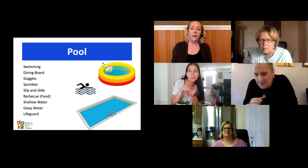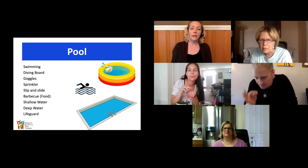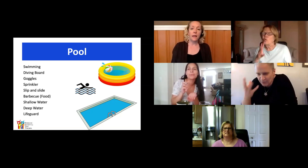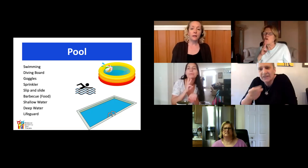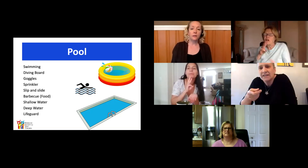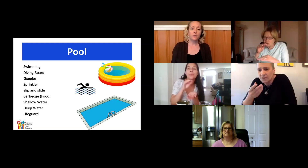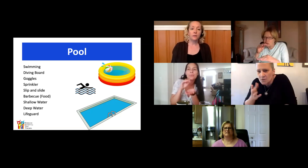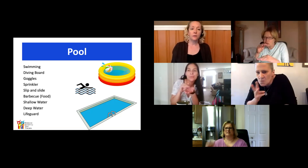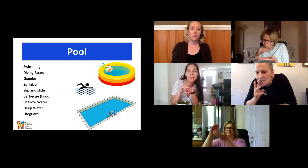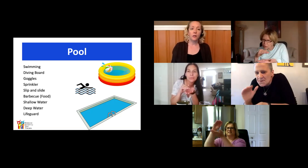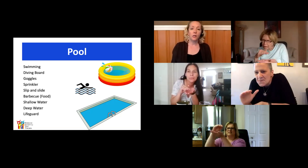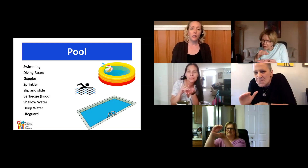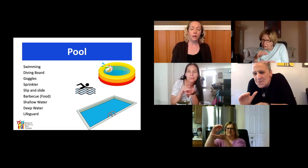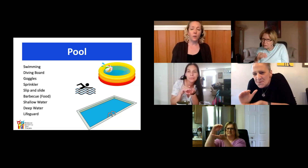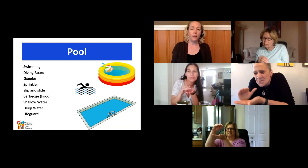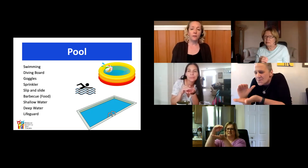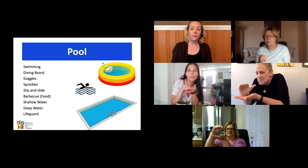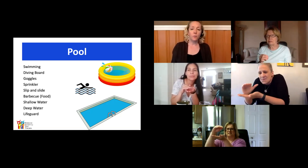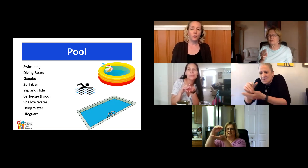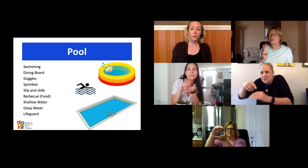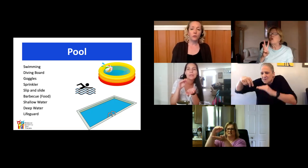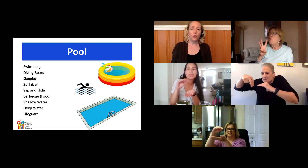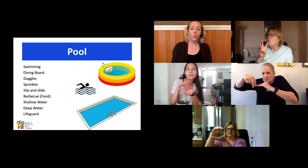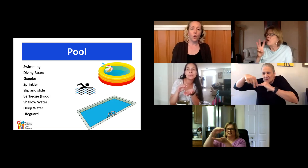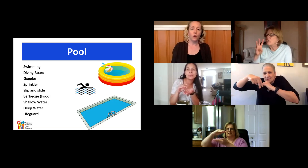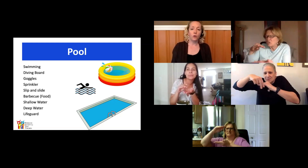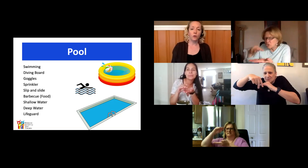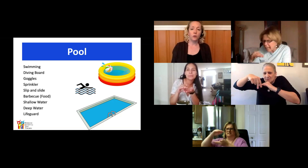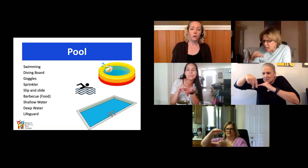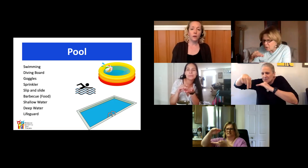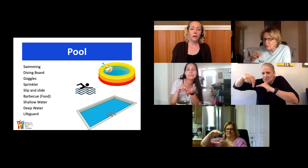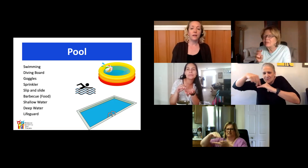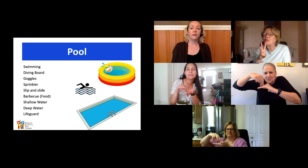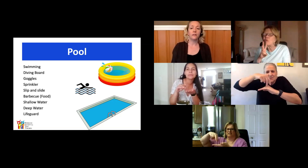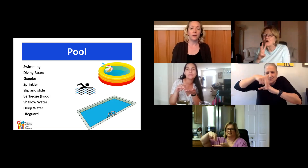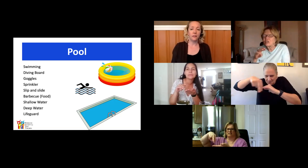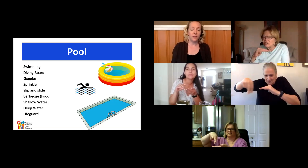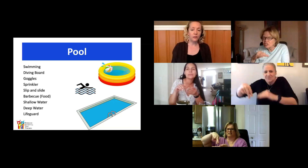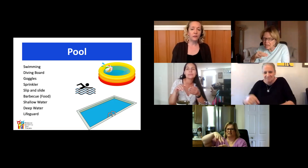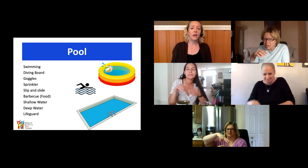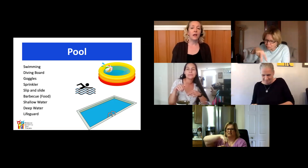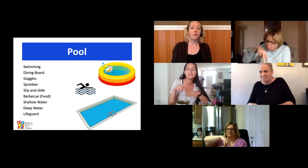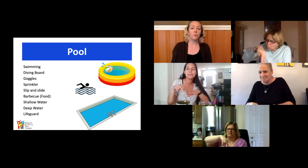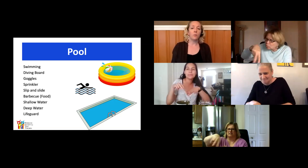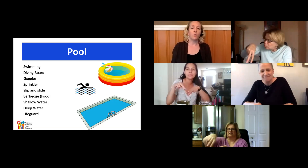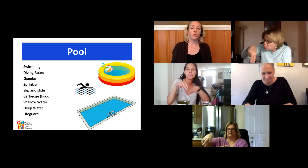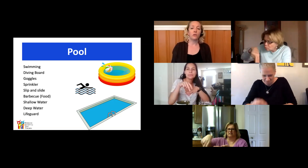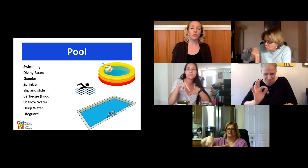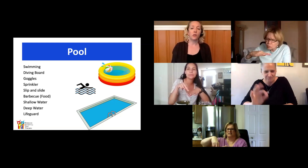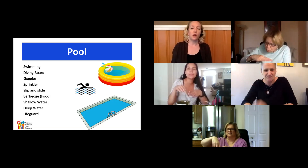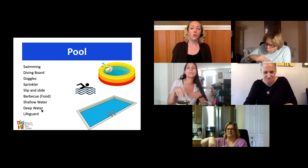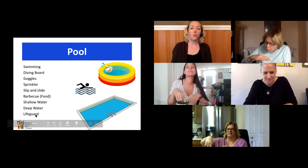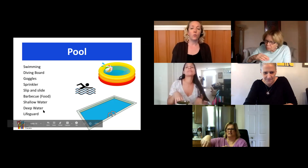end of the pool, so water, and then like this. And remember, we're also going to show, we can show